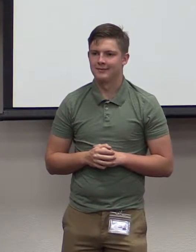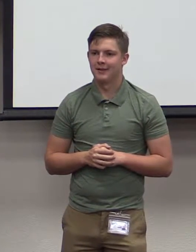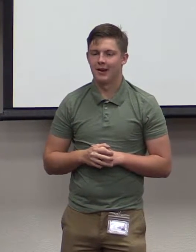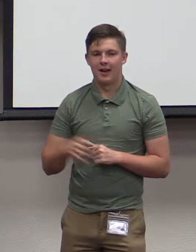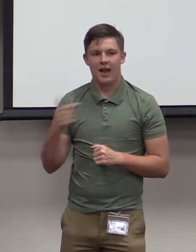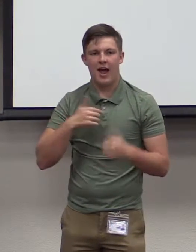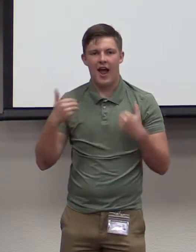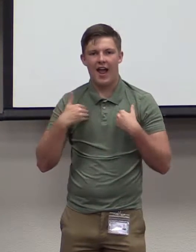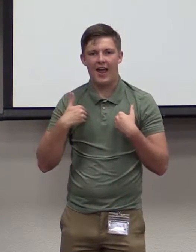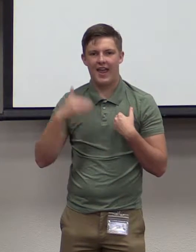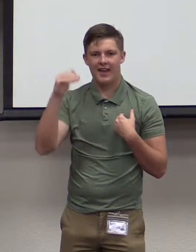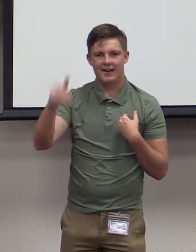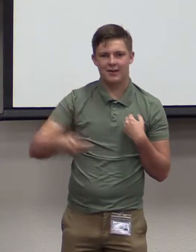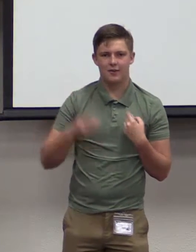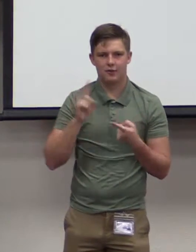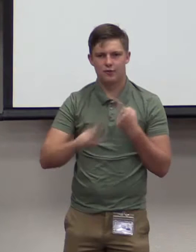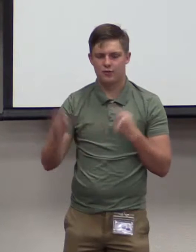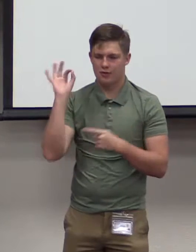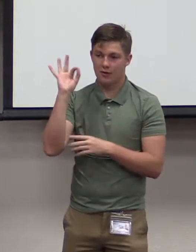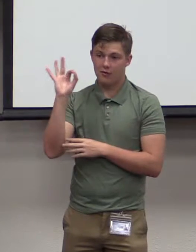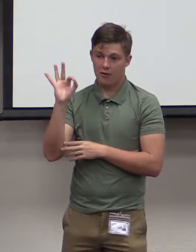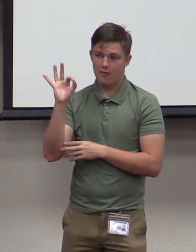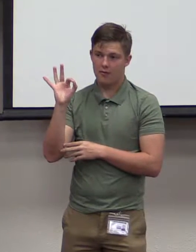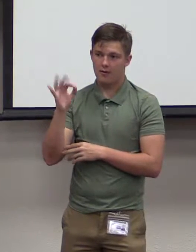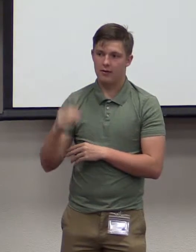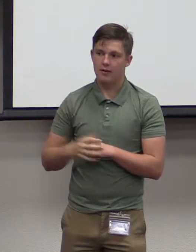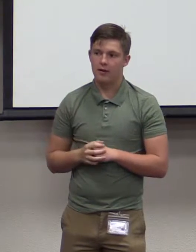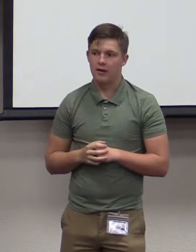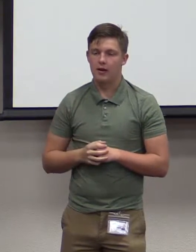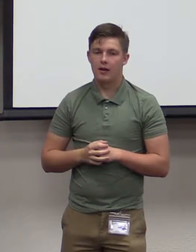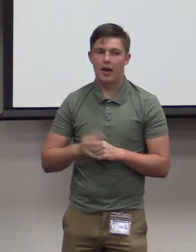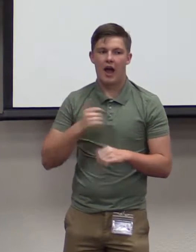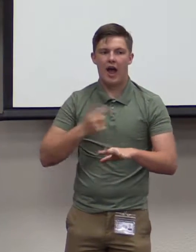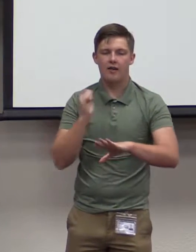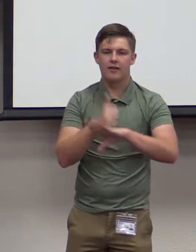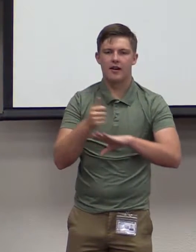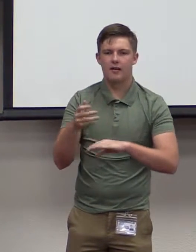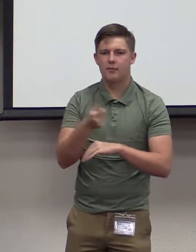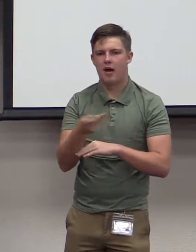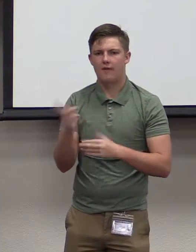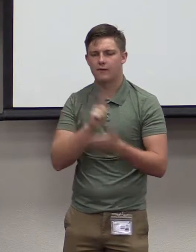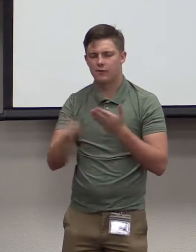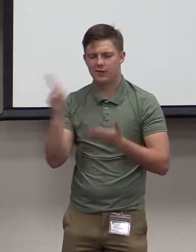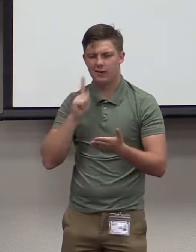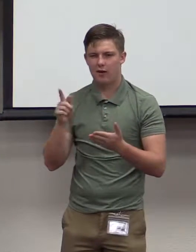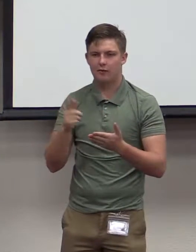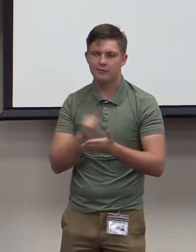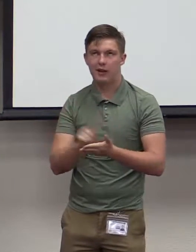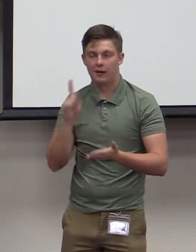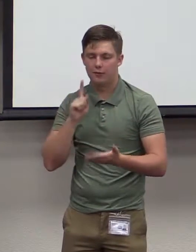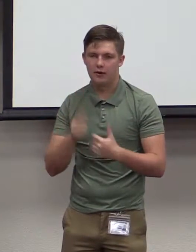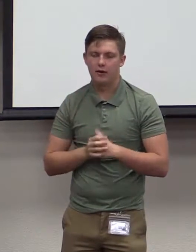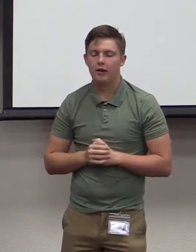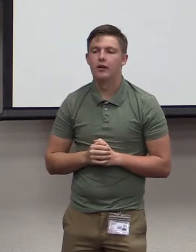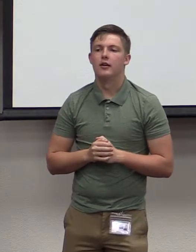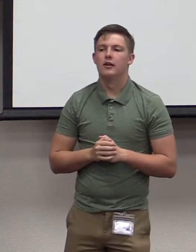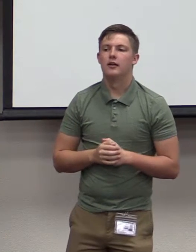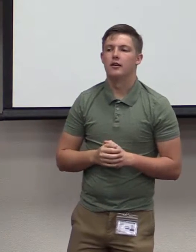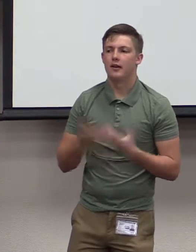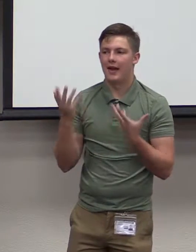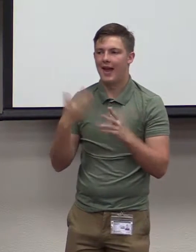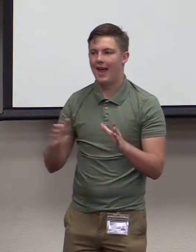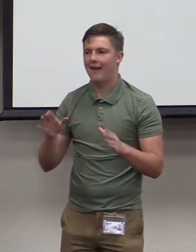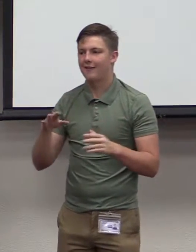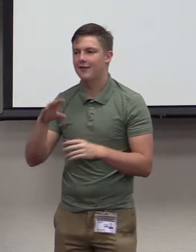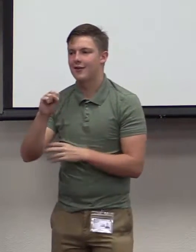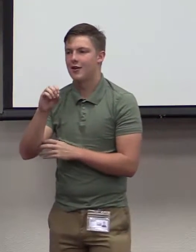I had an introduction to this sermon that I set up a few weeks ago, or last week, but after the events of the Oscars, it would